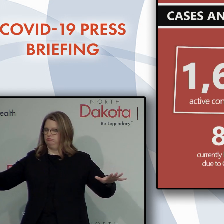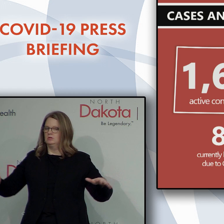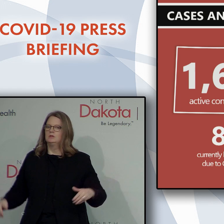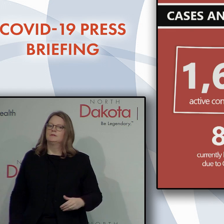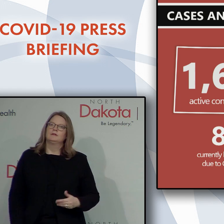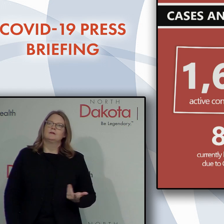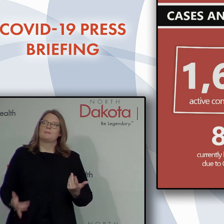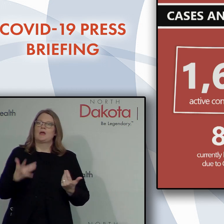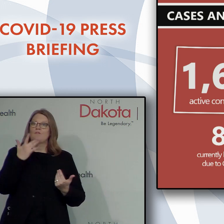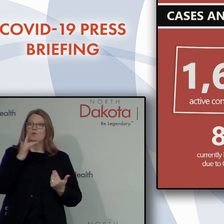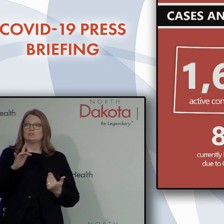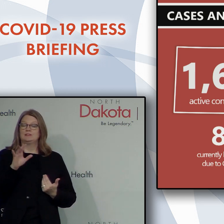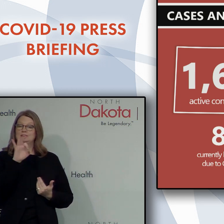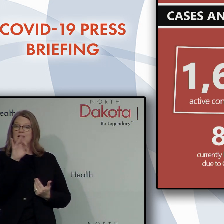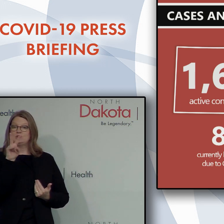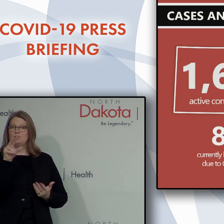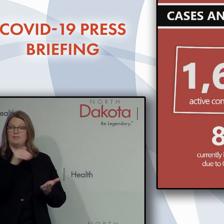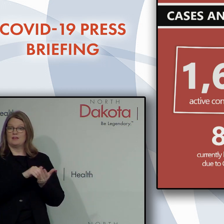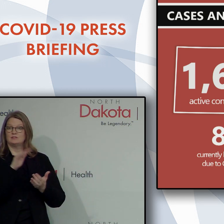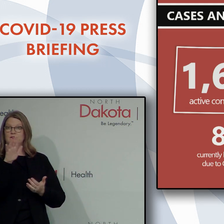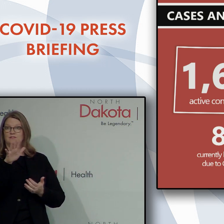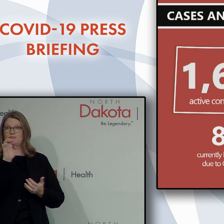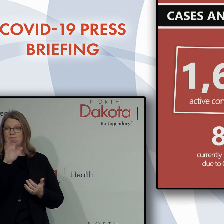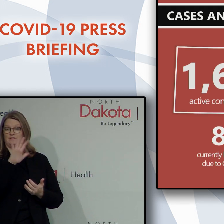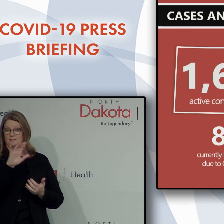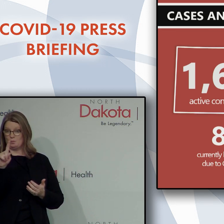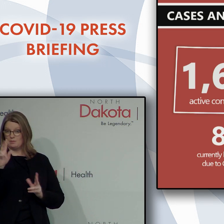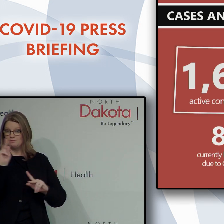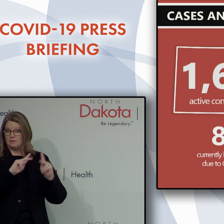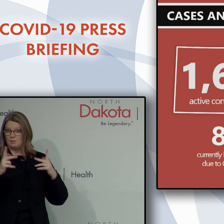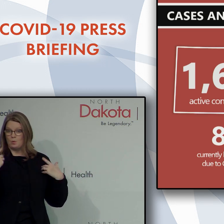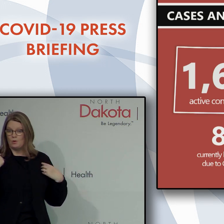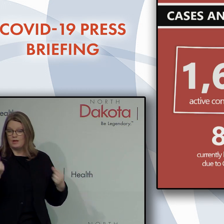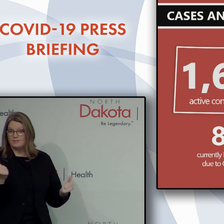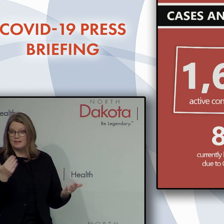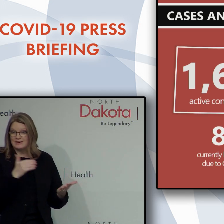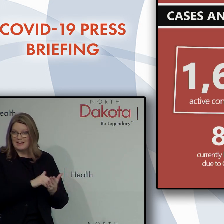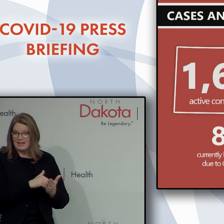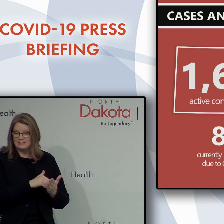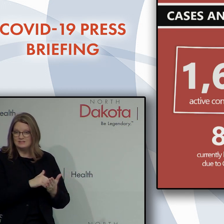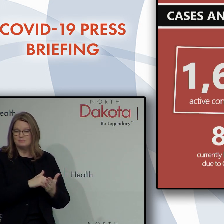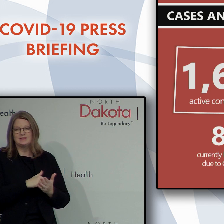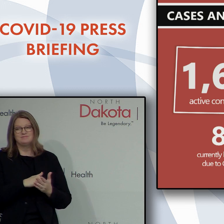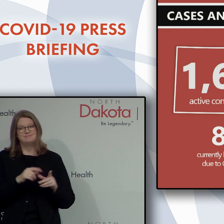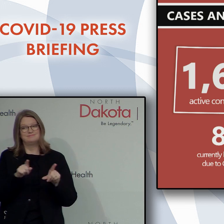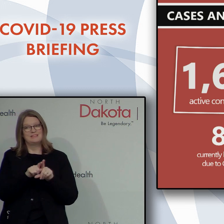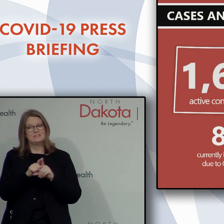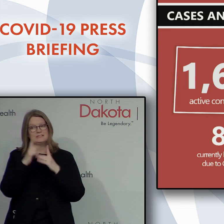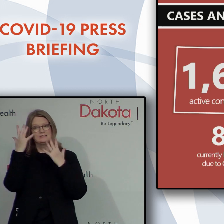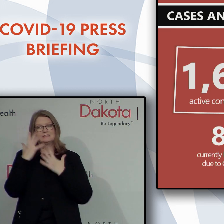Fortunately, we've seen 92,551 individuals recover, and sadly, as I stated earlier,